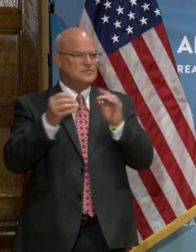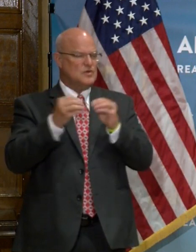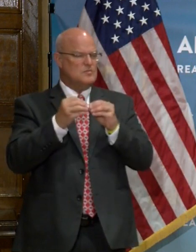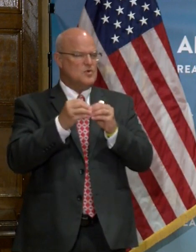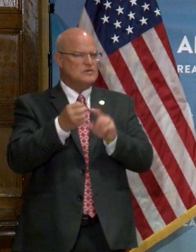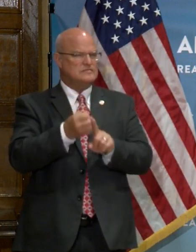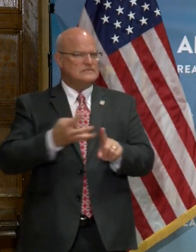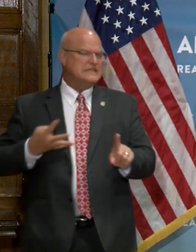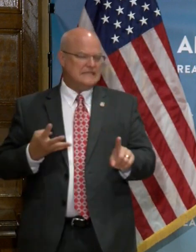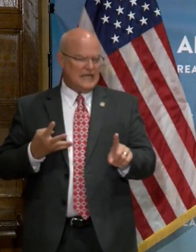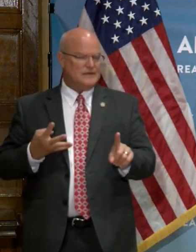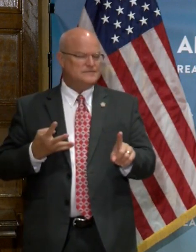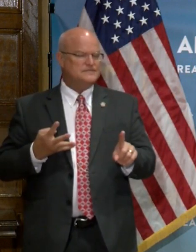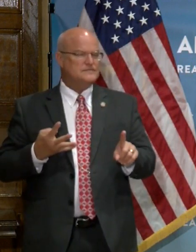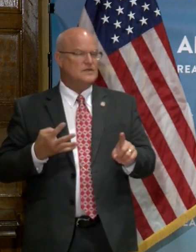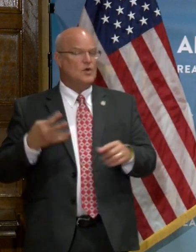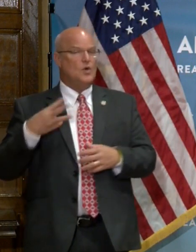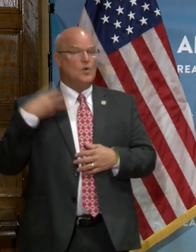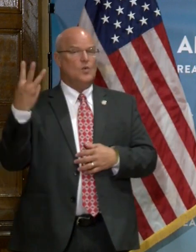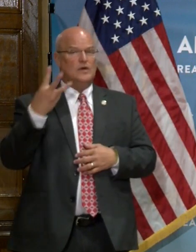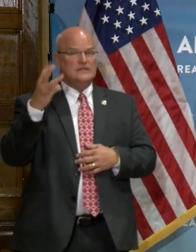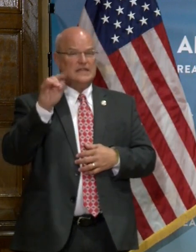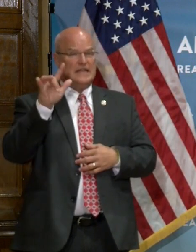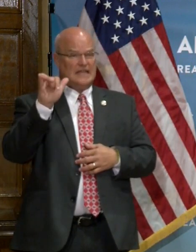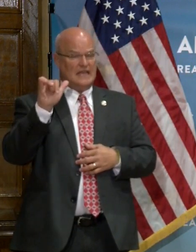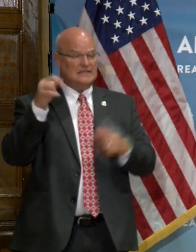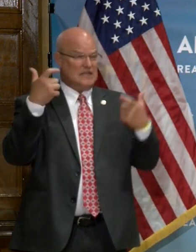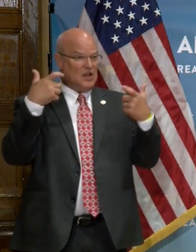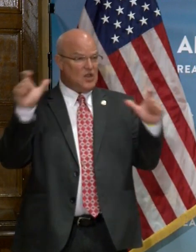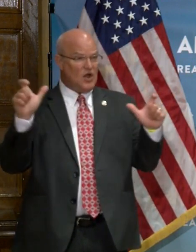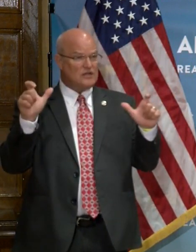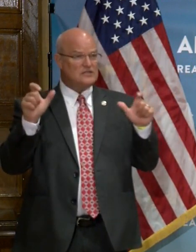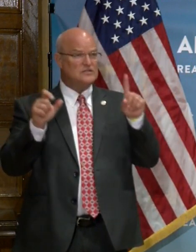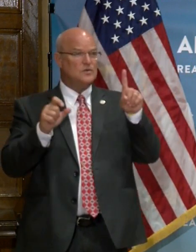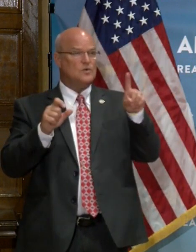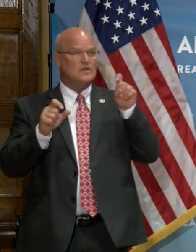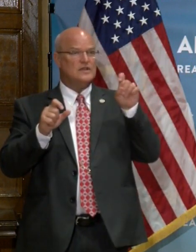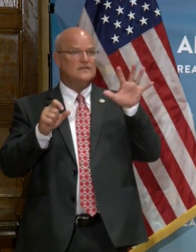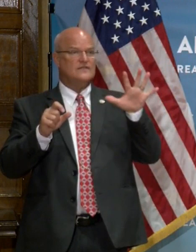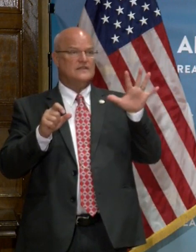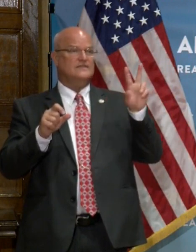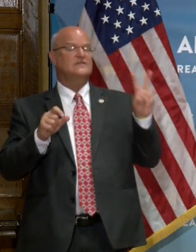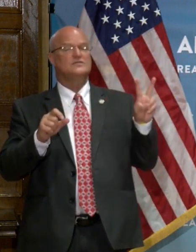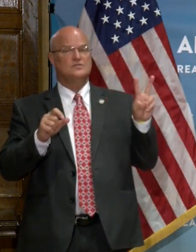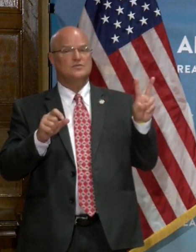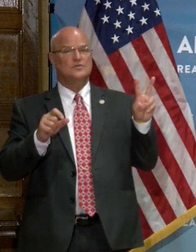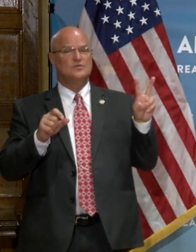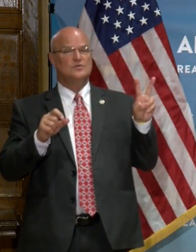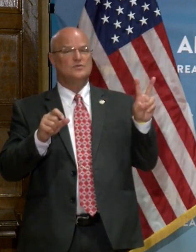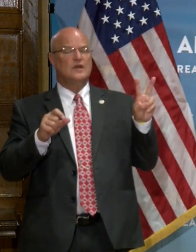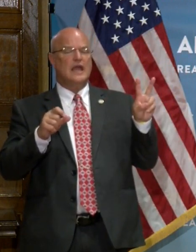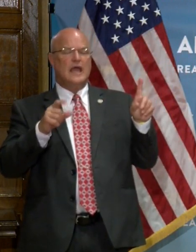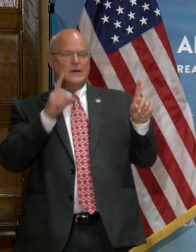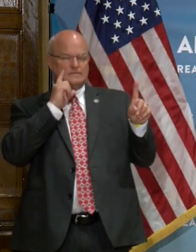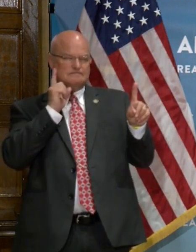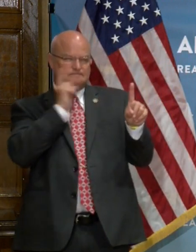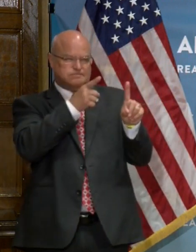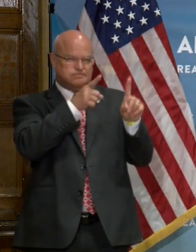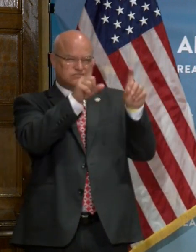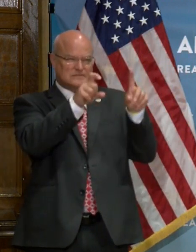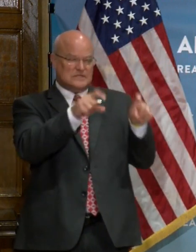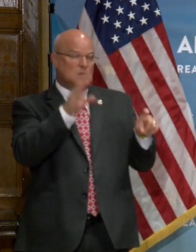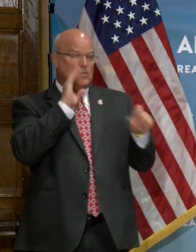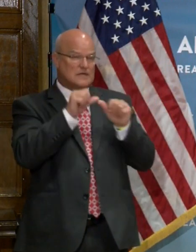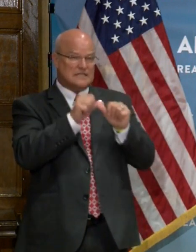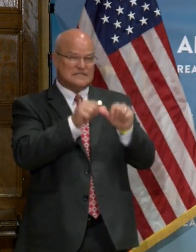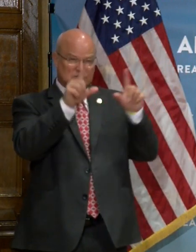bit more detail. Again, with Washington County being our largest with 152, we are doing targeted testing there. We will